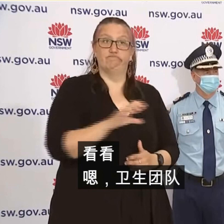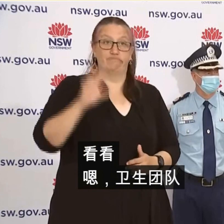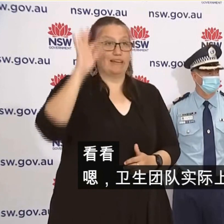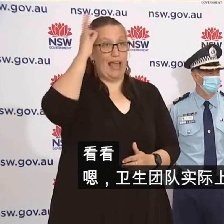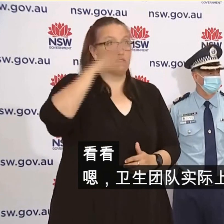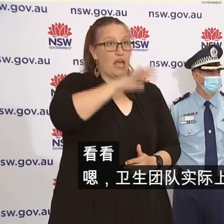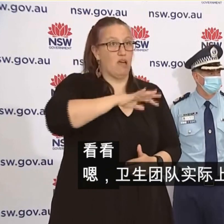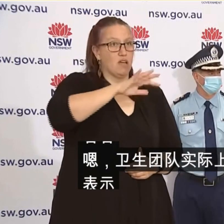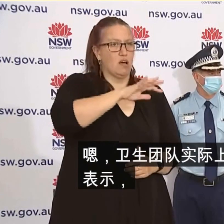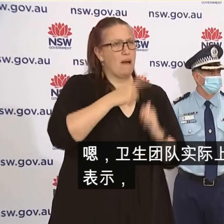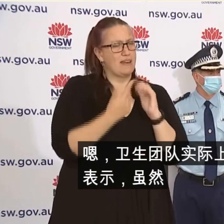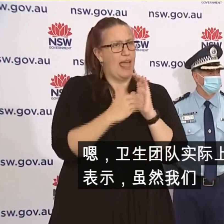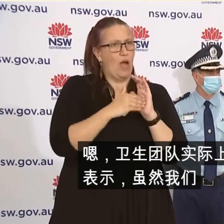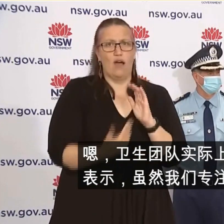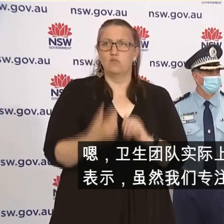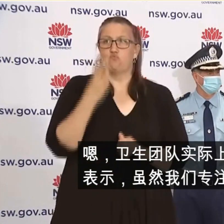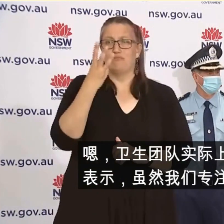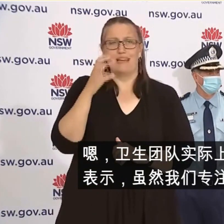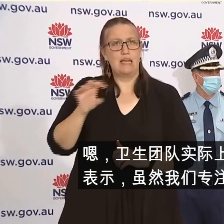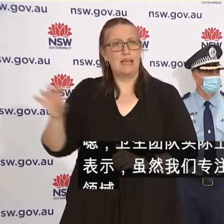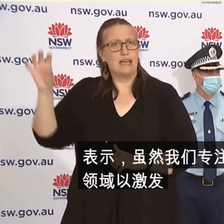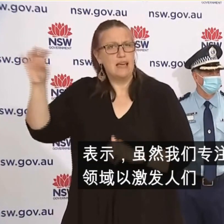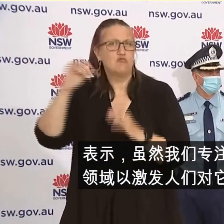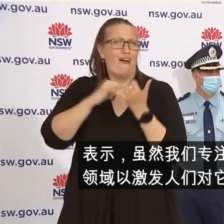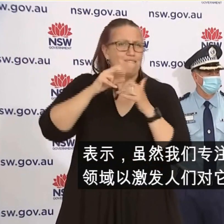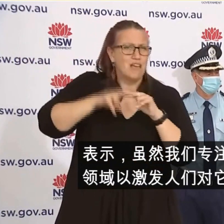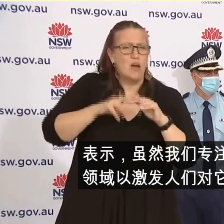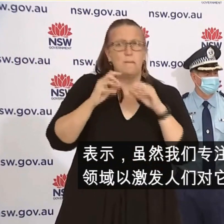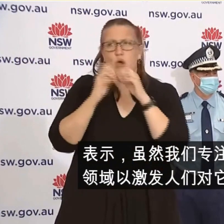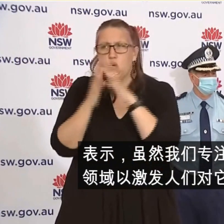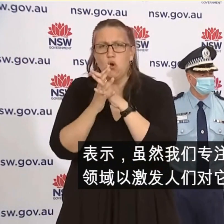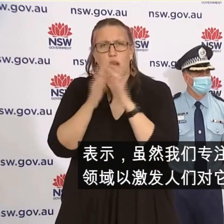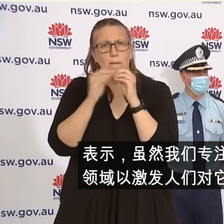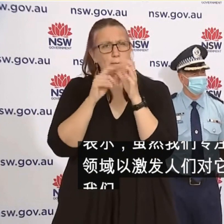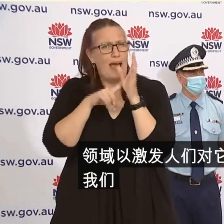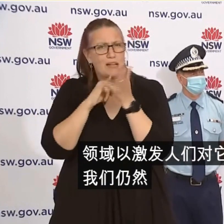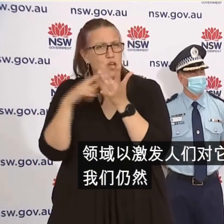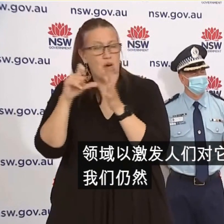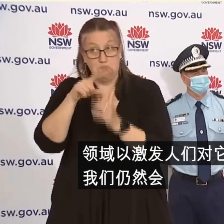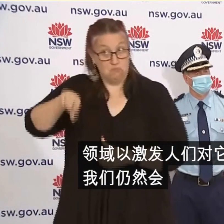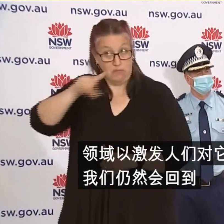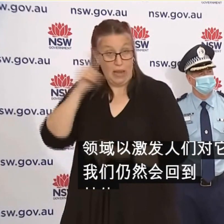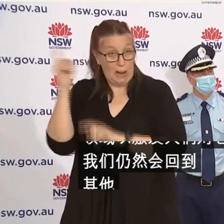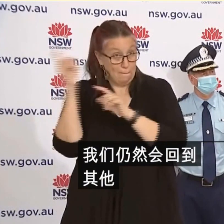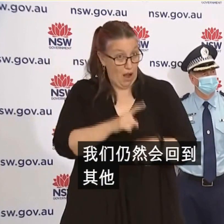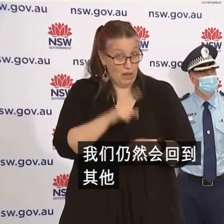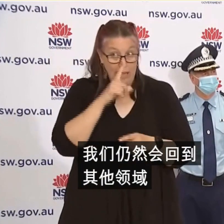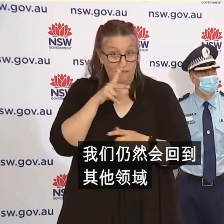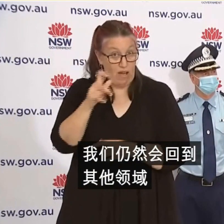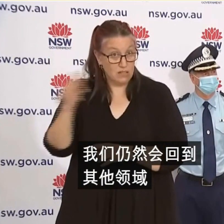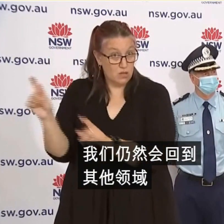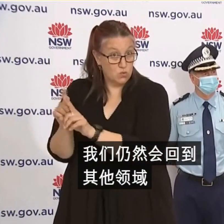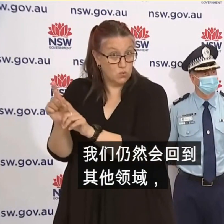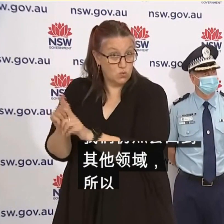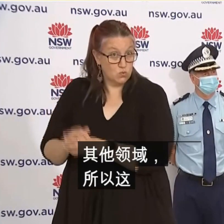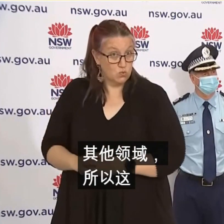the health team have actually made clear that whilst we're focusing on certain areas to drive the enthusiasm for it, we'll still be coming back to those other areas as